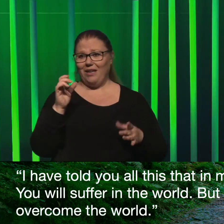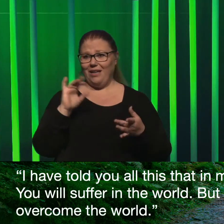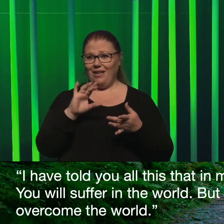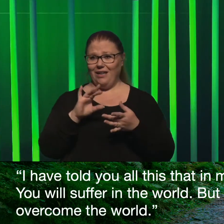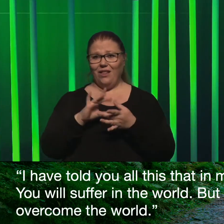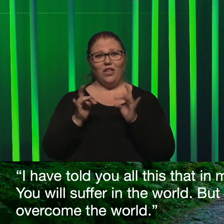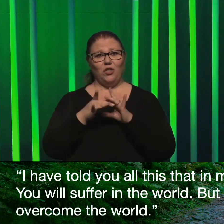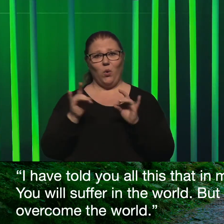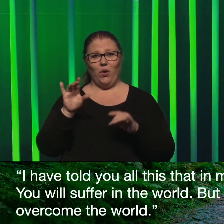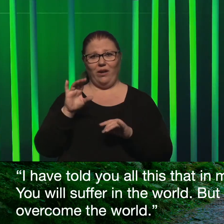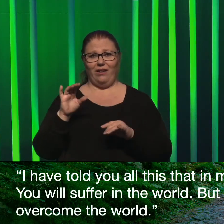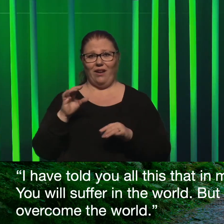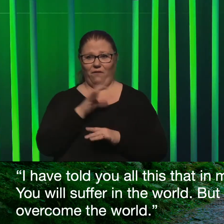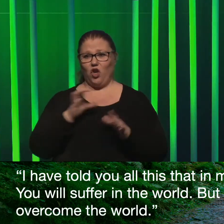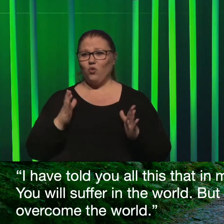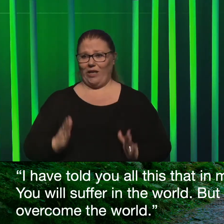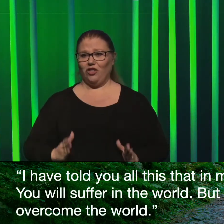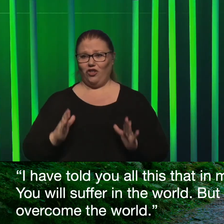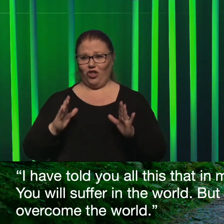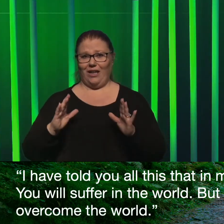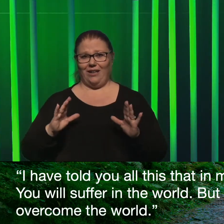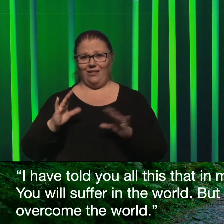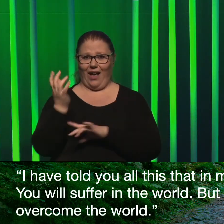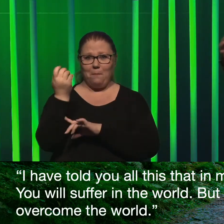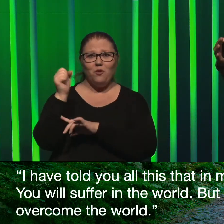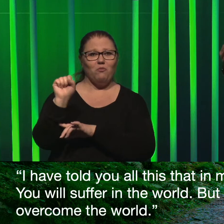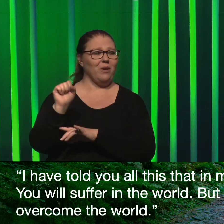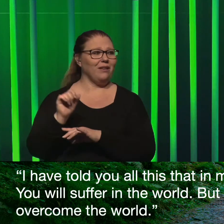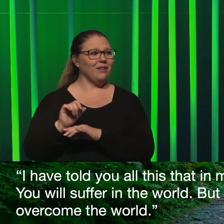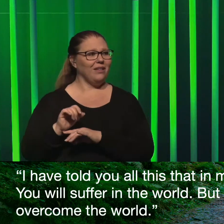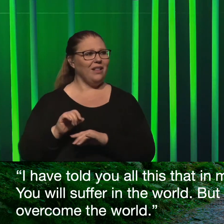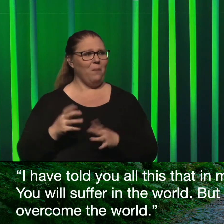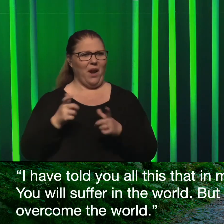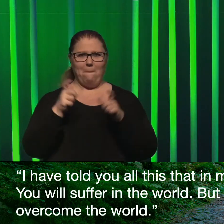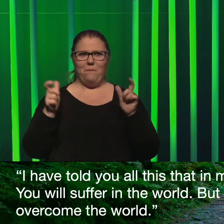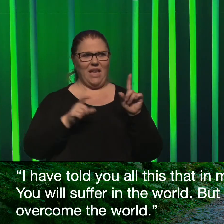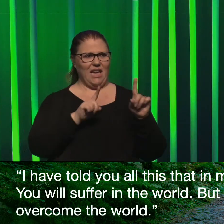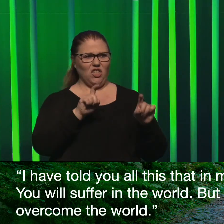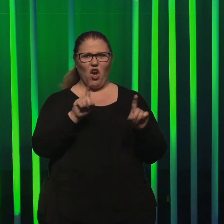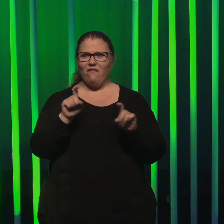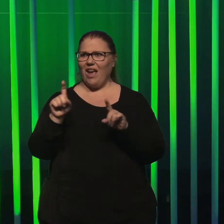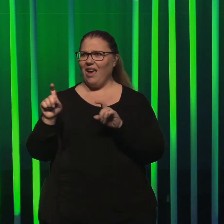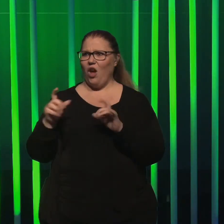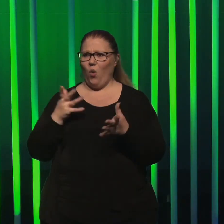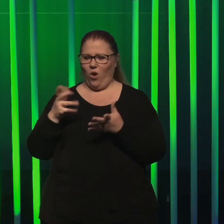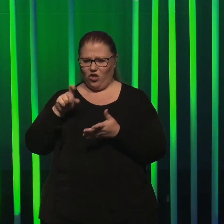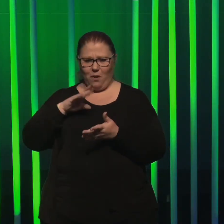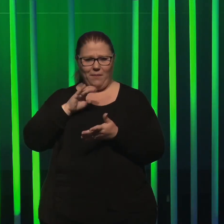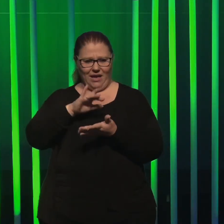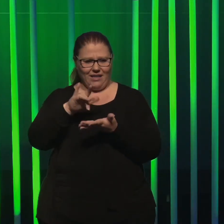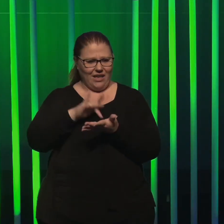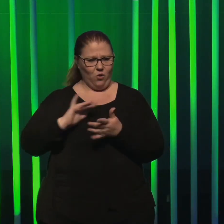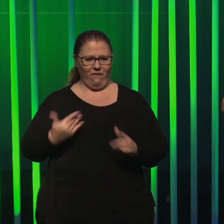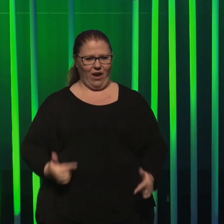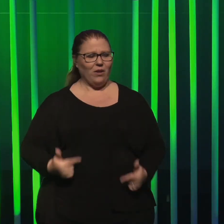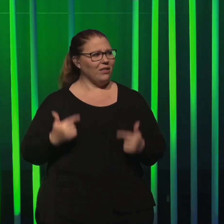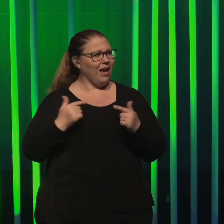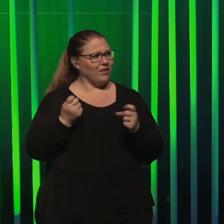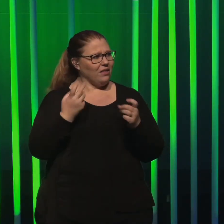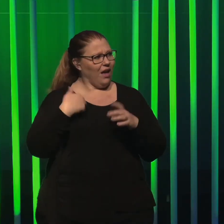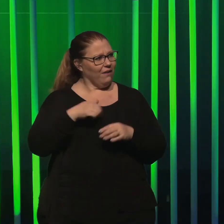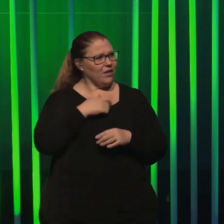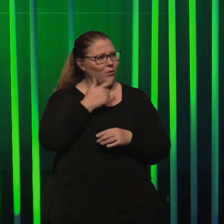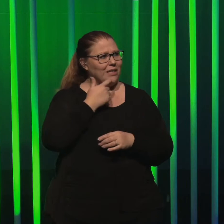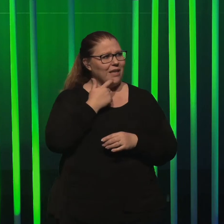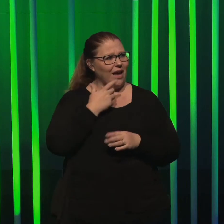the Christian movement. But as we kind of just take this big survey of Jesus and what should be the center of our lives, a lot of us would say, like, well, I